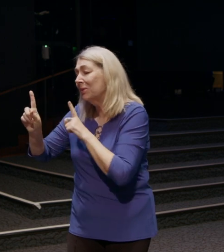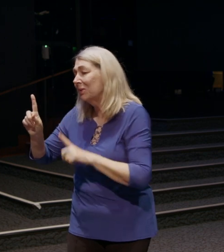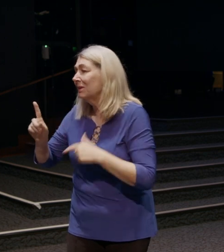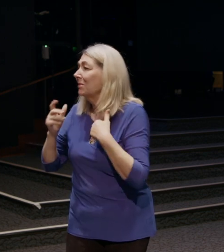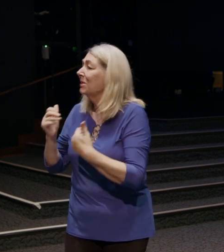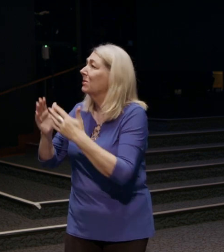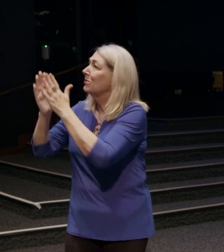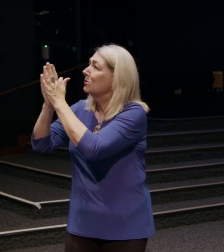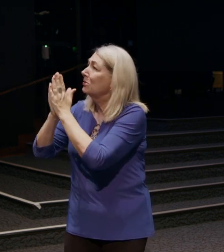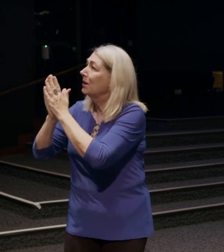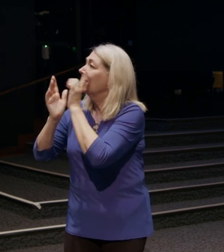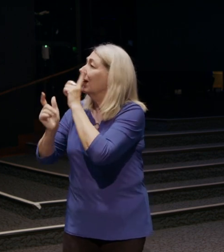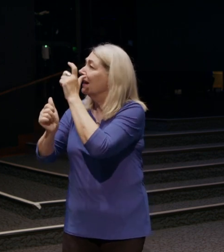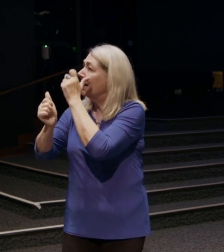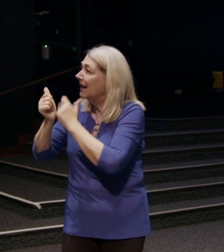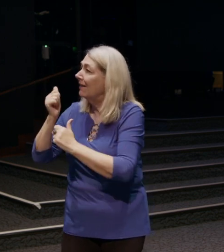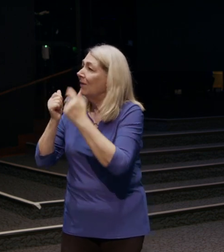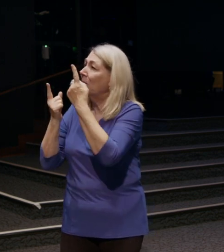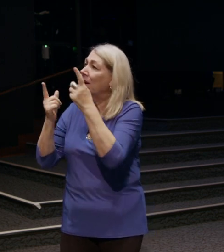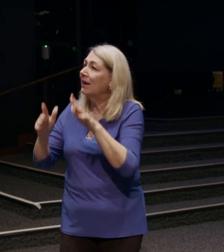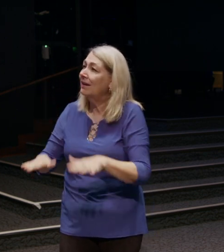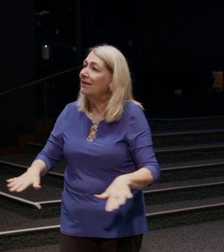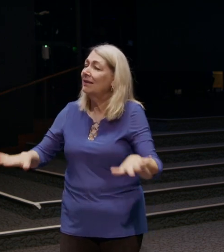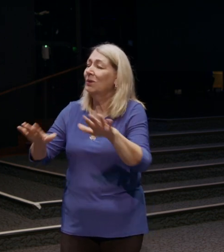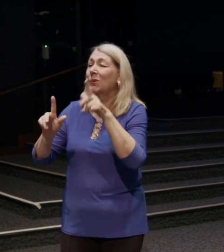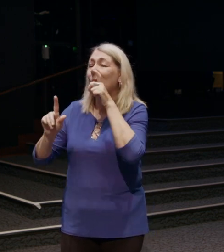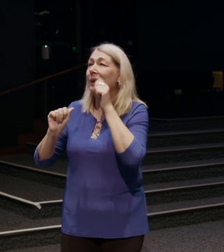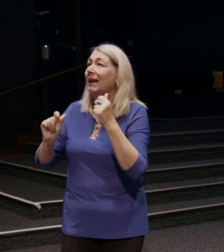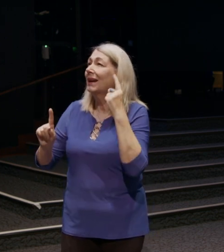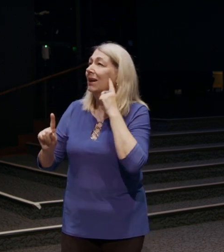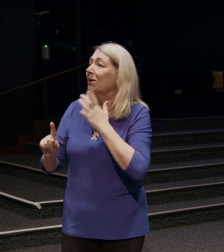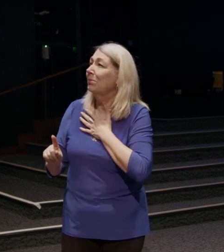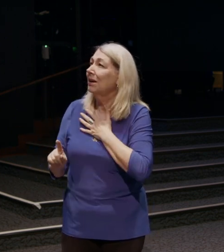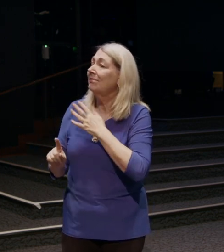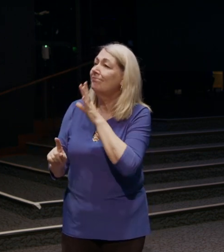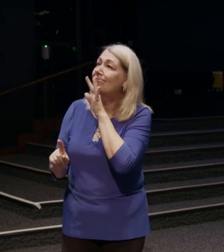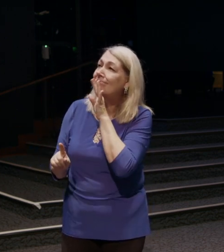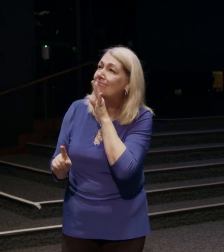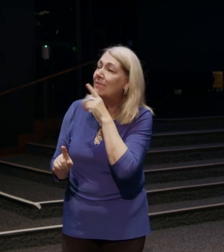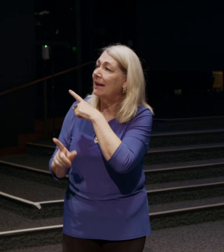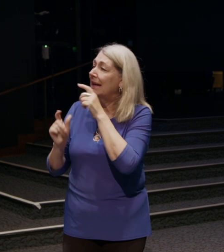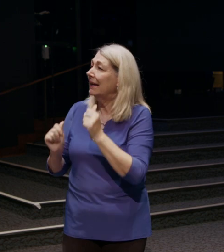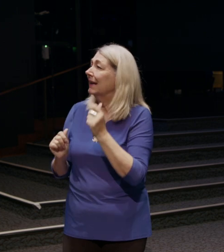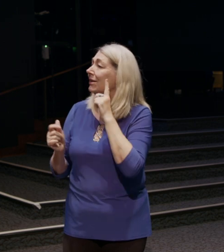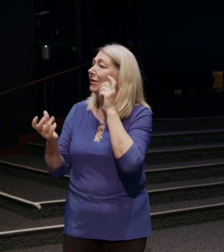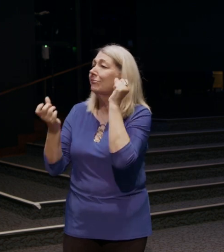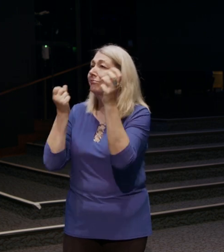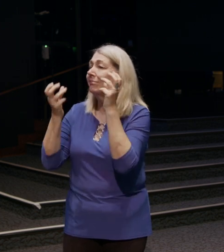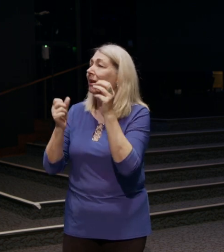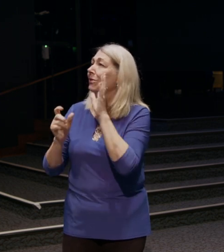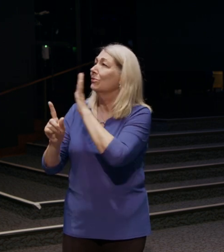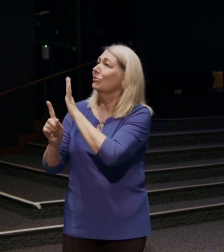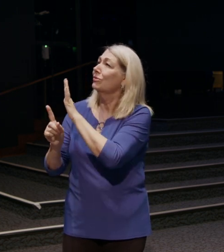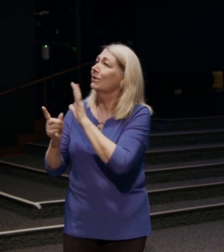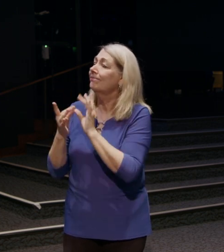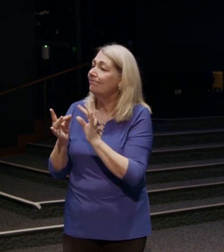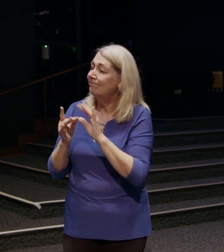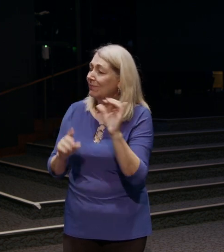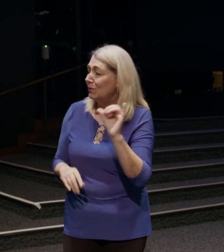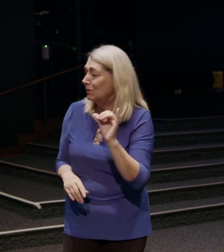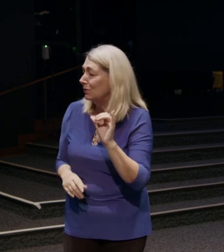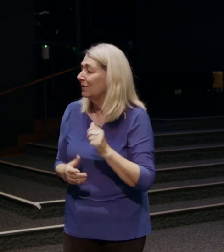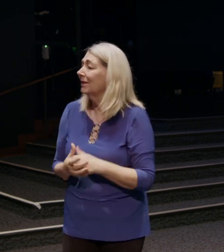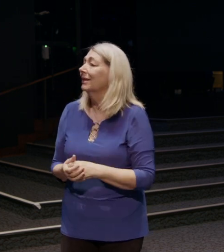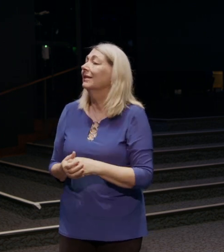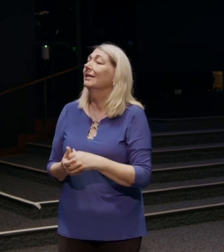for every person hearing my voice, that they would hear your voice. I beg blessings, dear Father, upon the